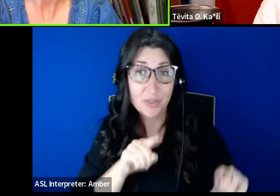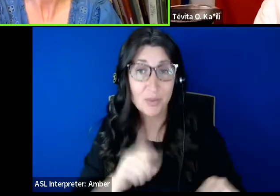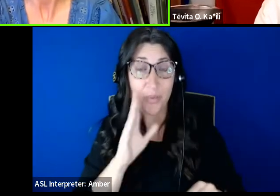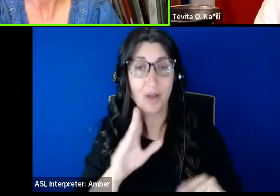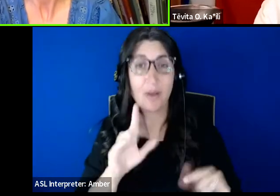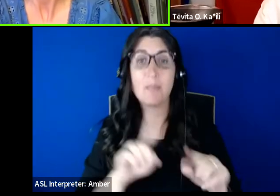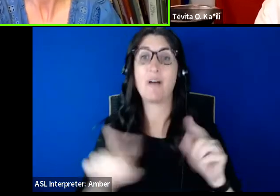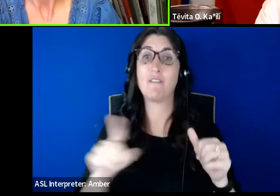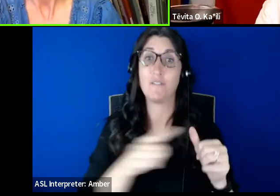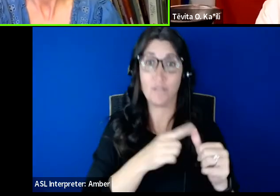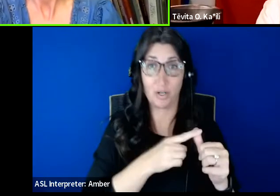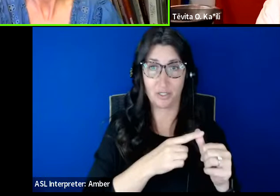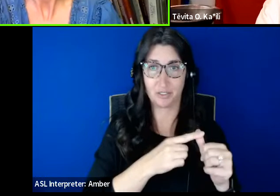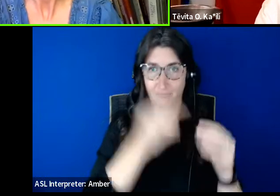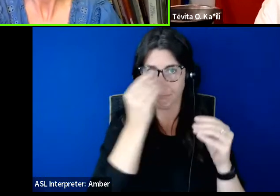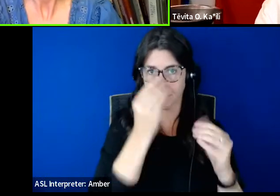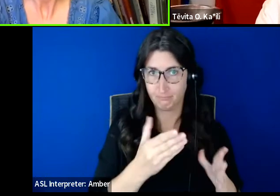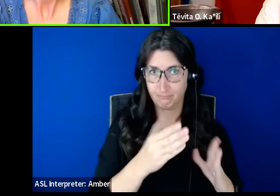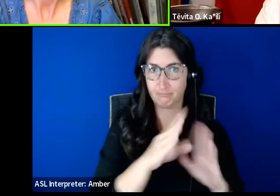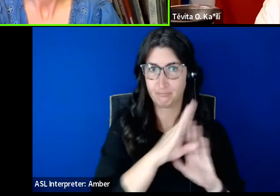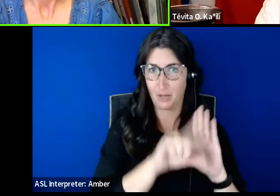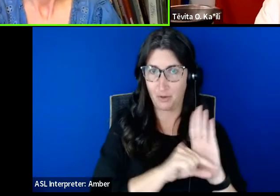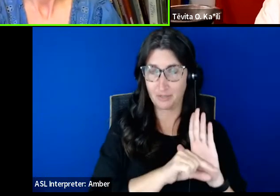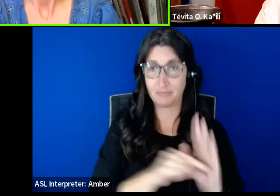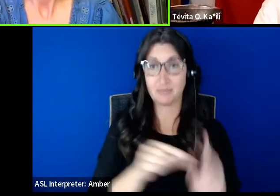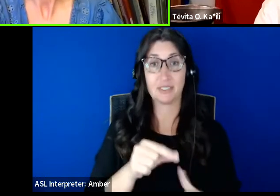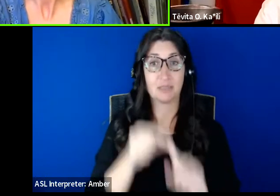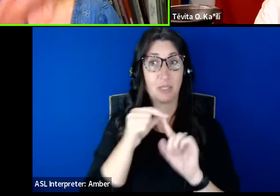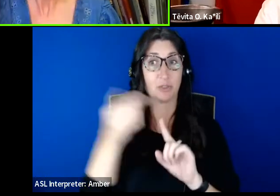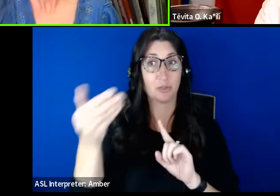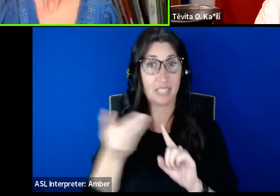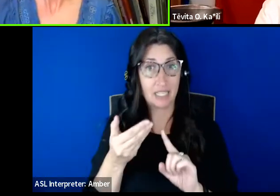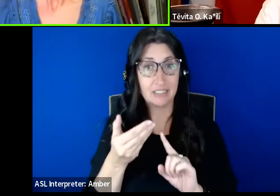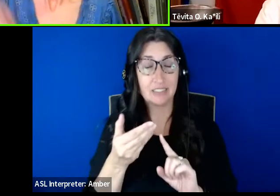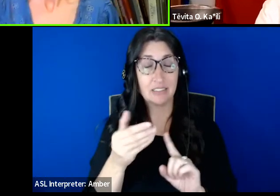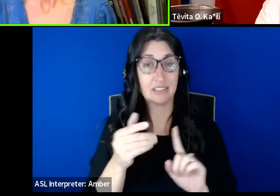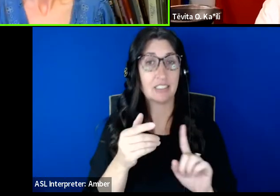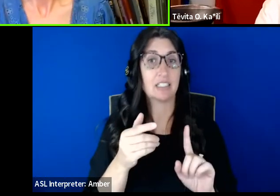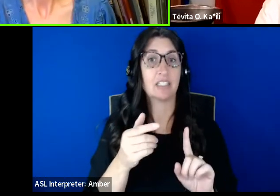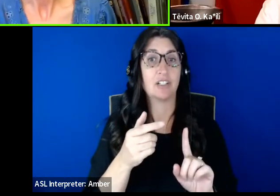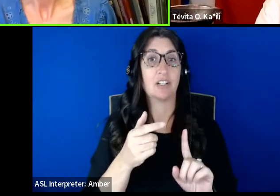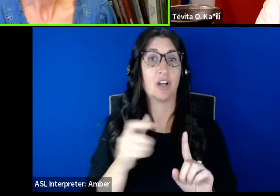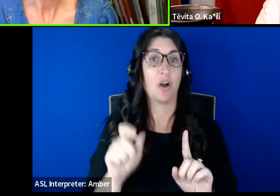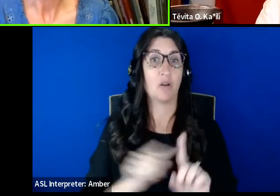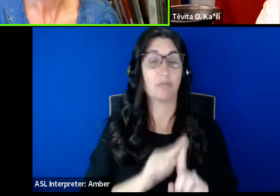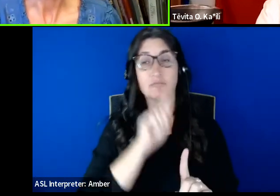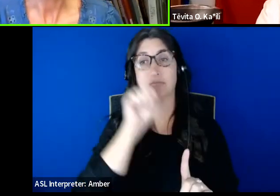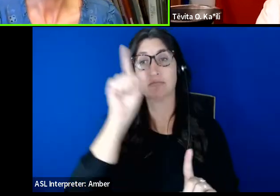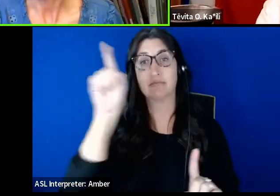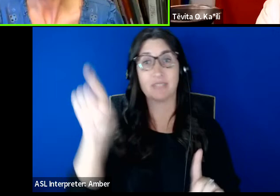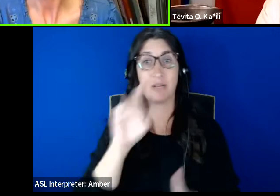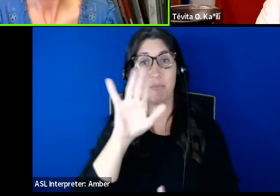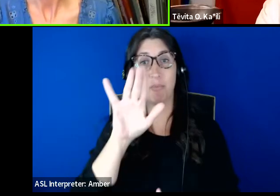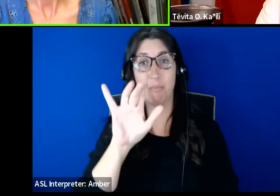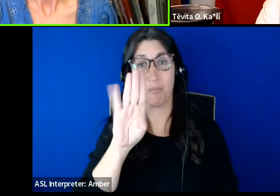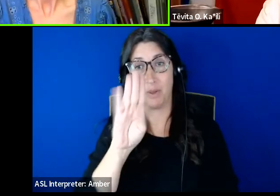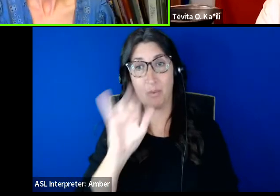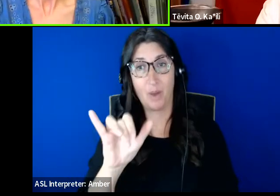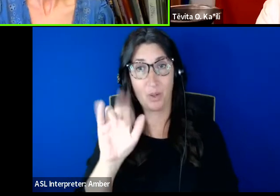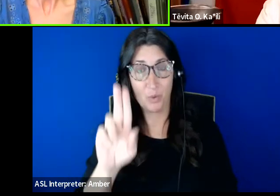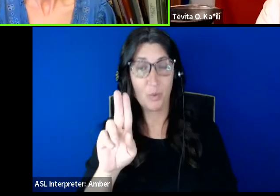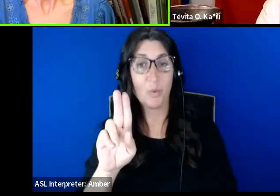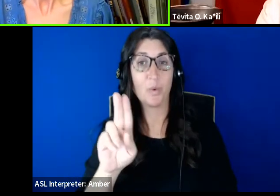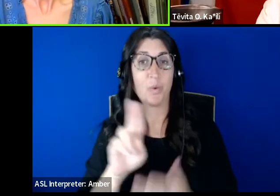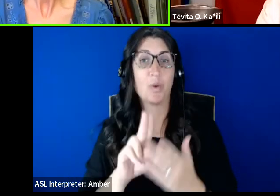get some background first. And our special guest is all the way in Brigham Young University Hawaiʻi, and